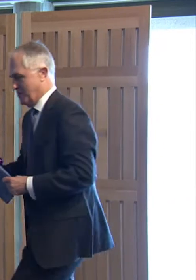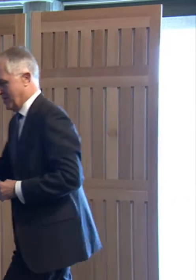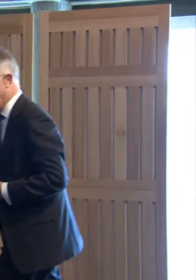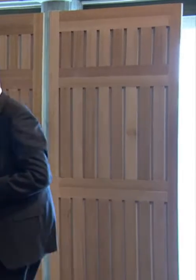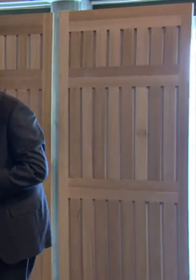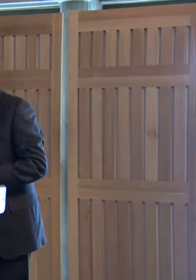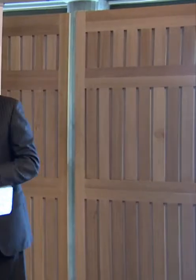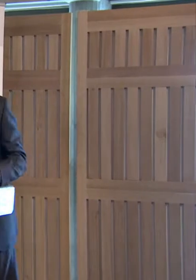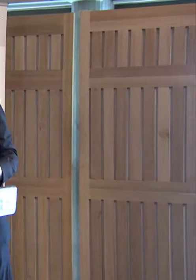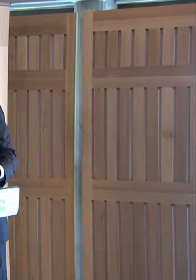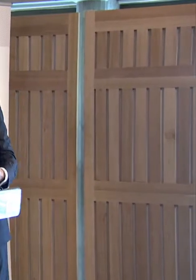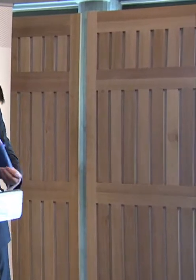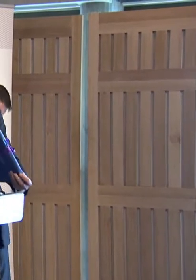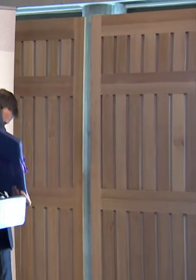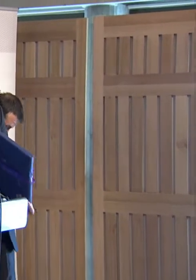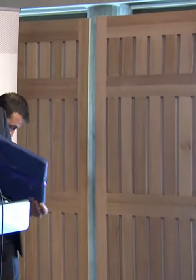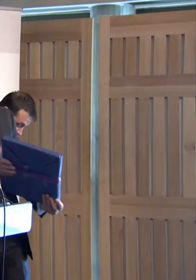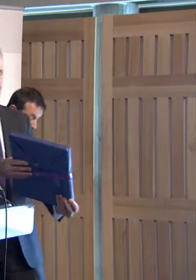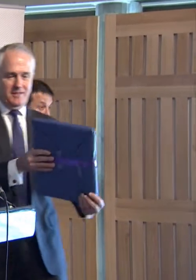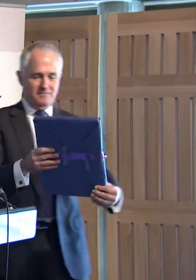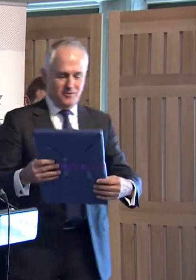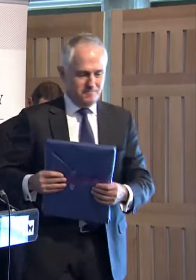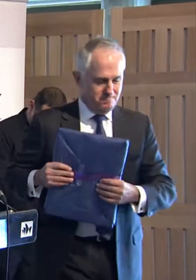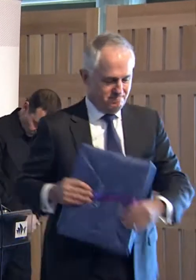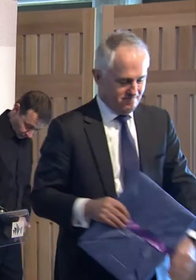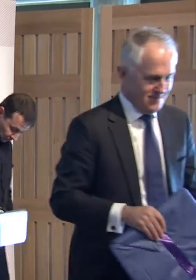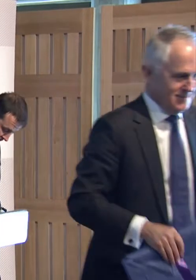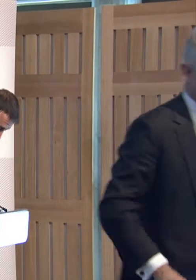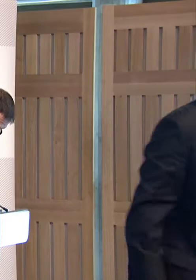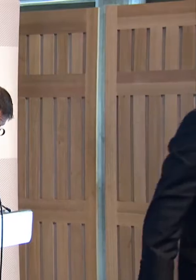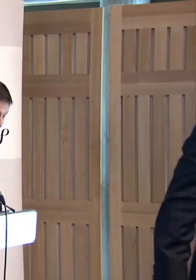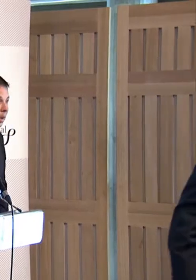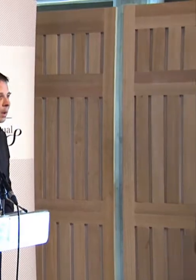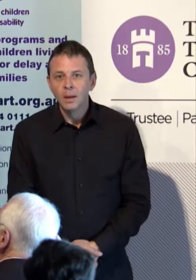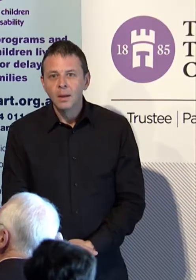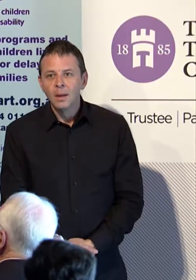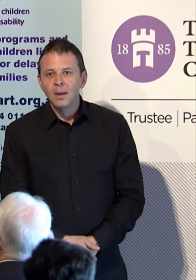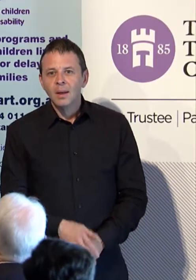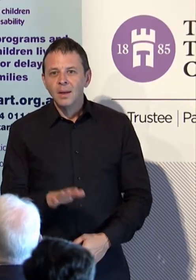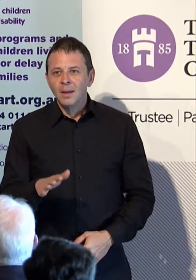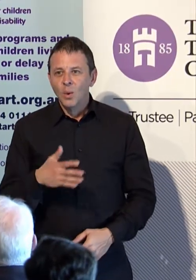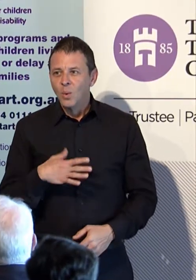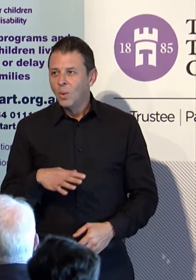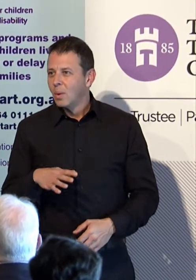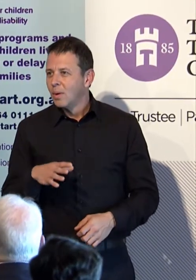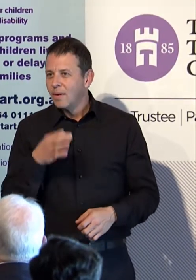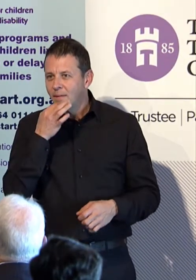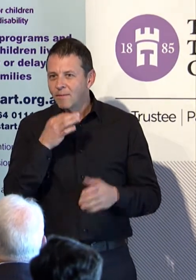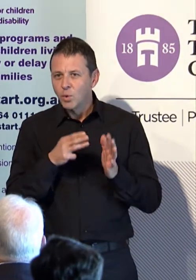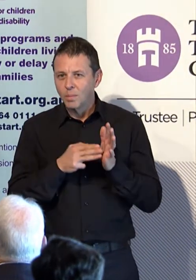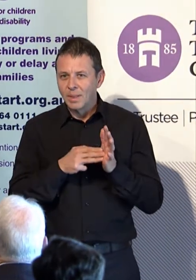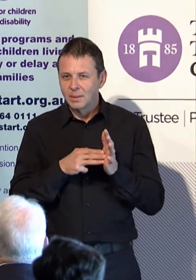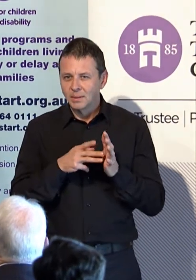you. I want to get another picture. Did you got that? Right, okay, good. If I can have a couple of minutes, I think it's important